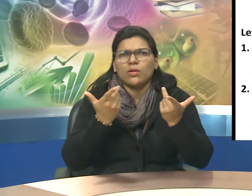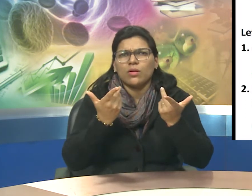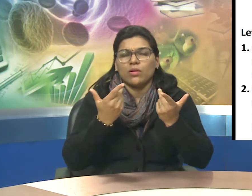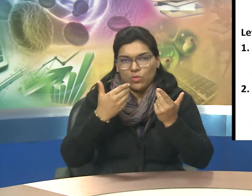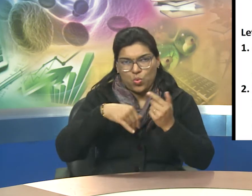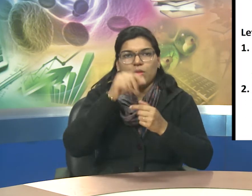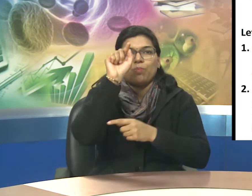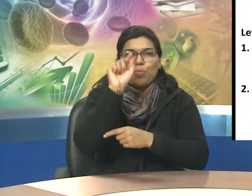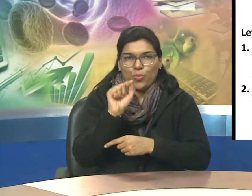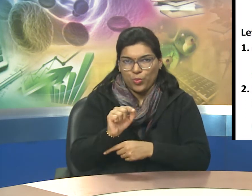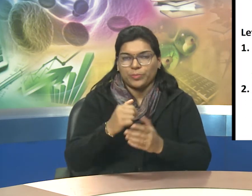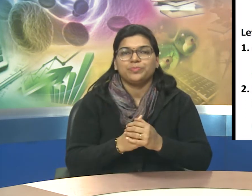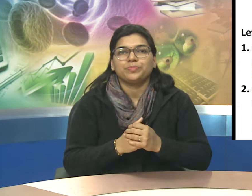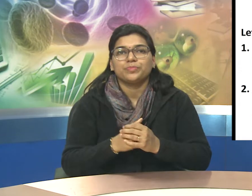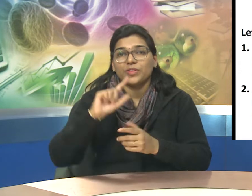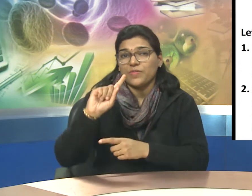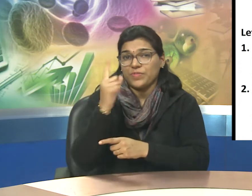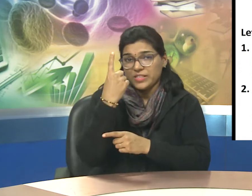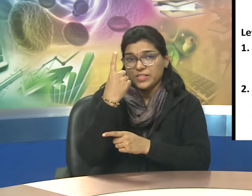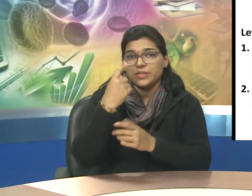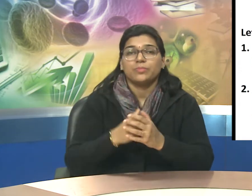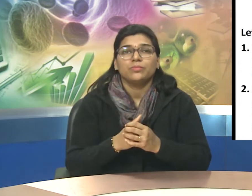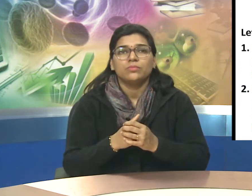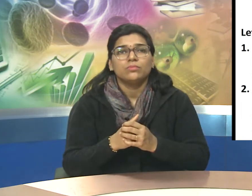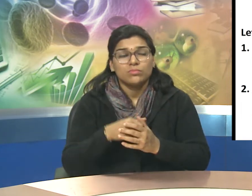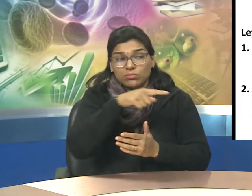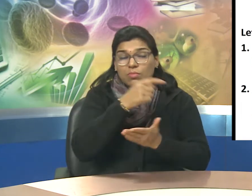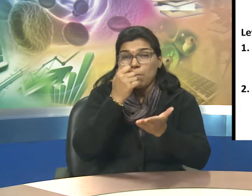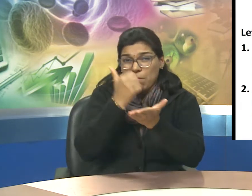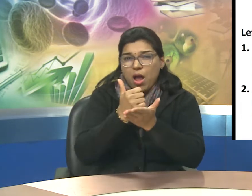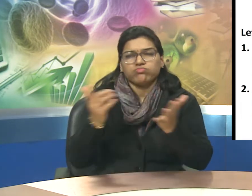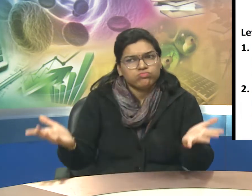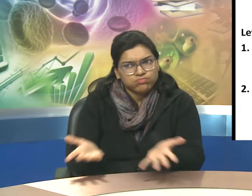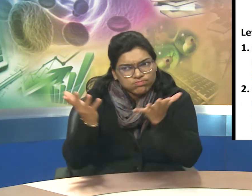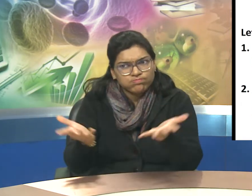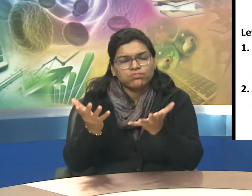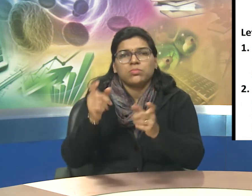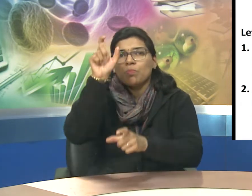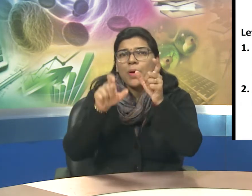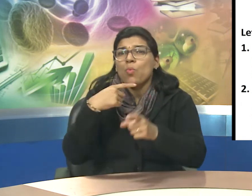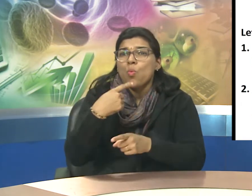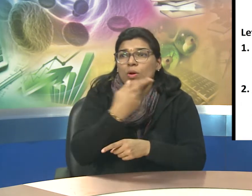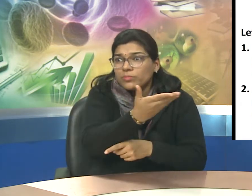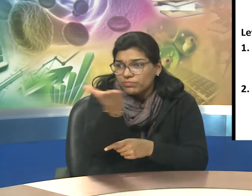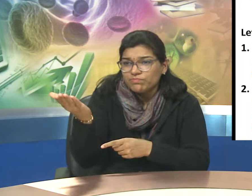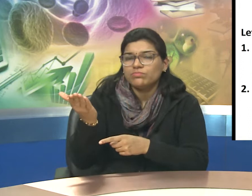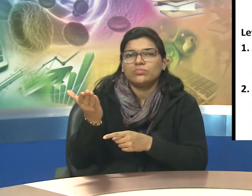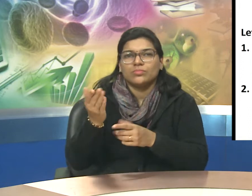Now, let us understand the role of banking. The first role of bank